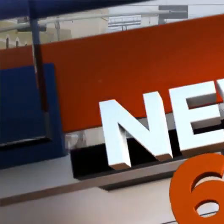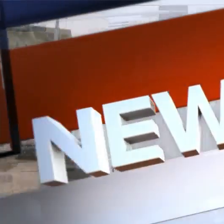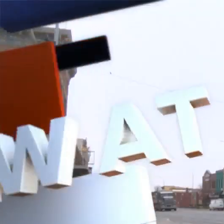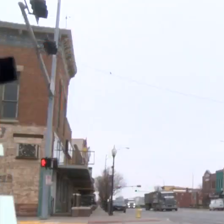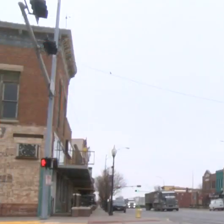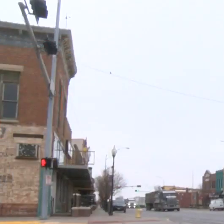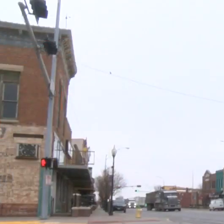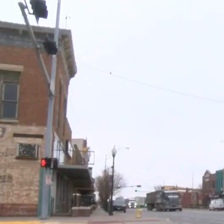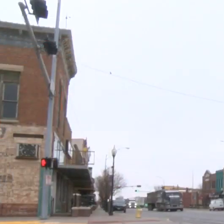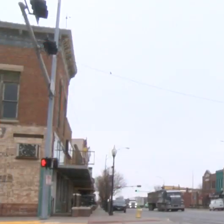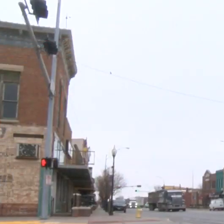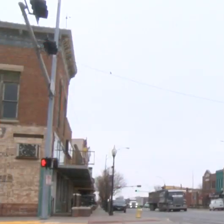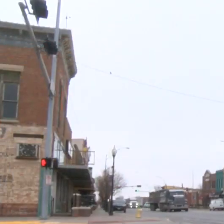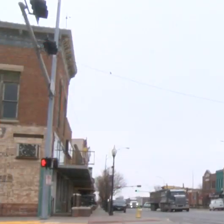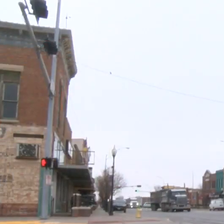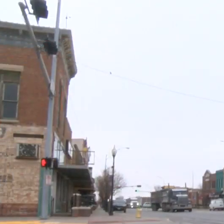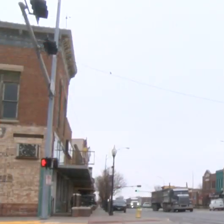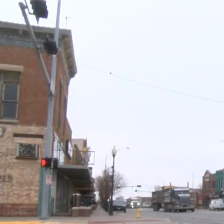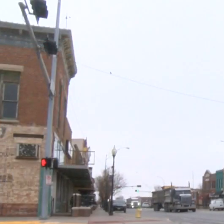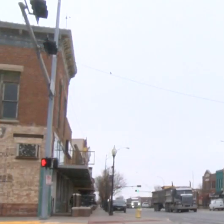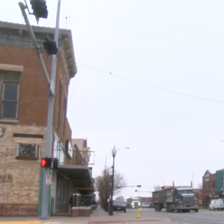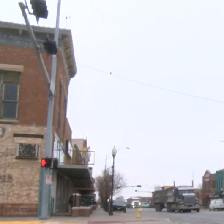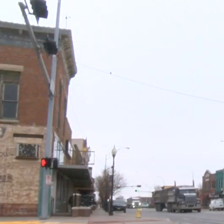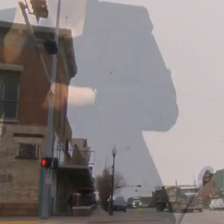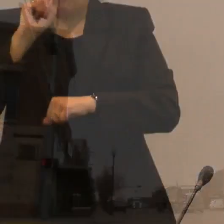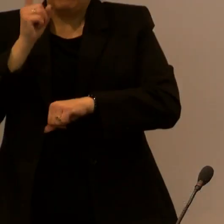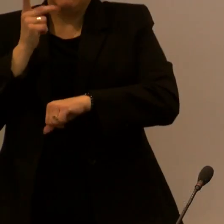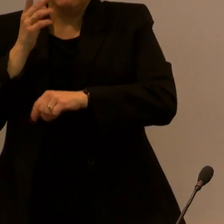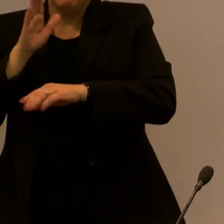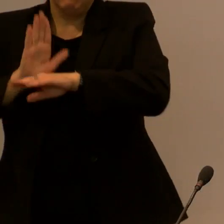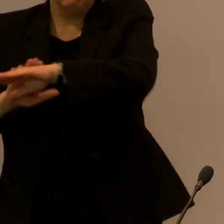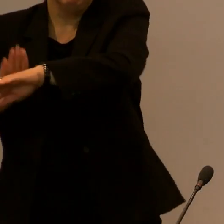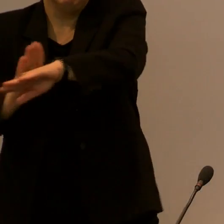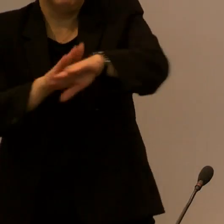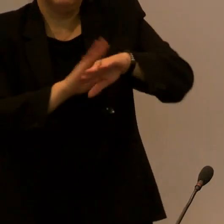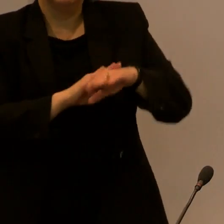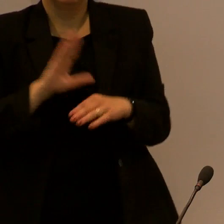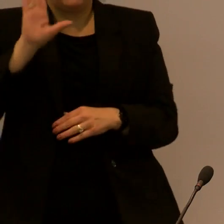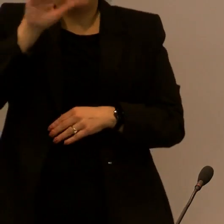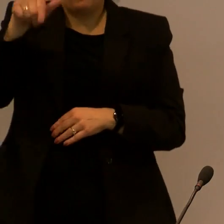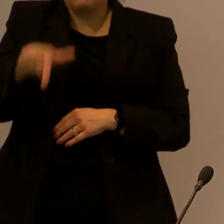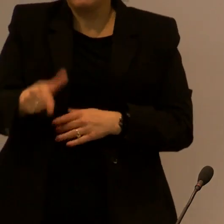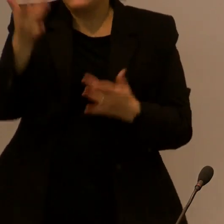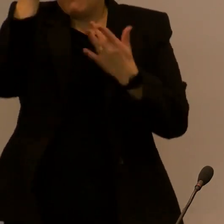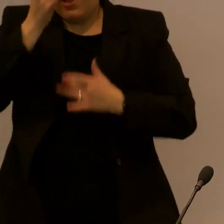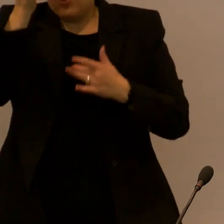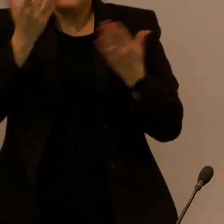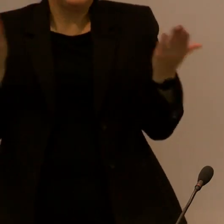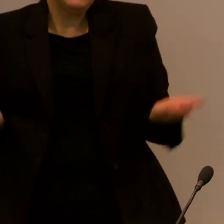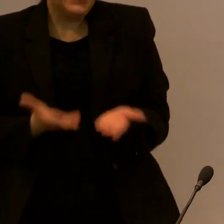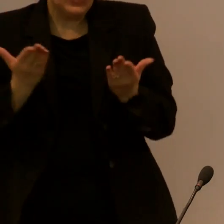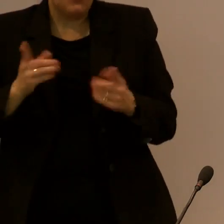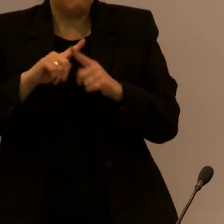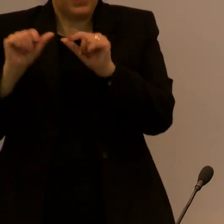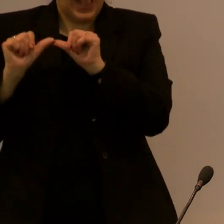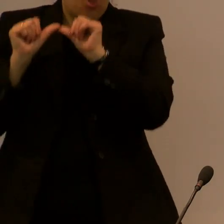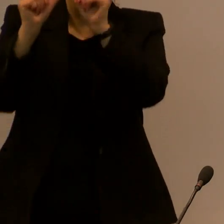The mayor of Blair, Nebraska had a warning for its residents. It's here for a while. How long, we don't know.